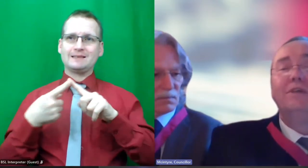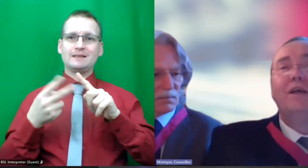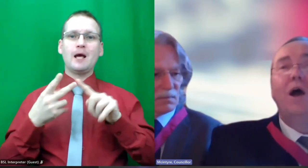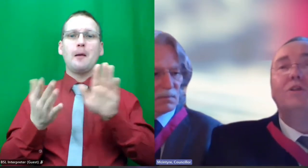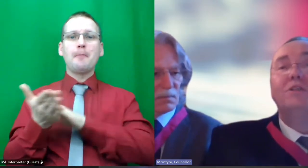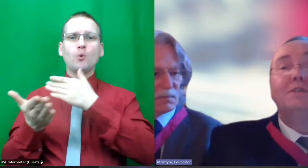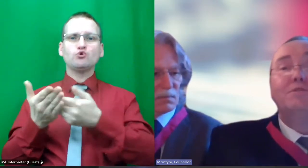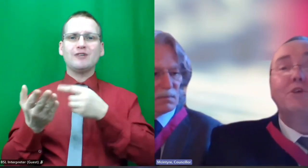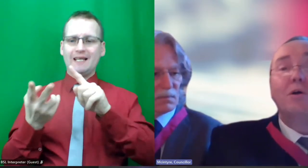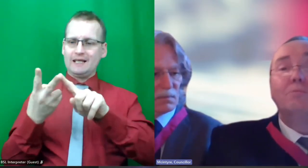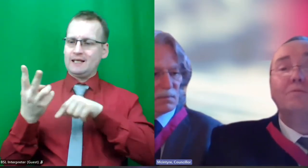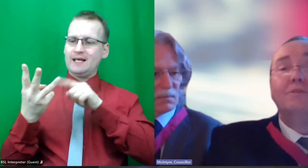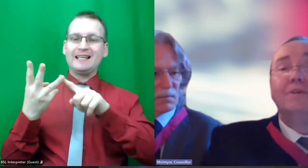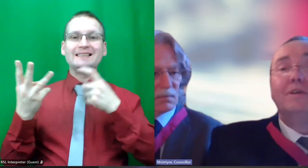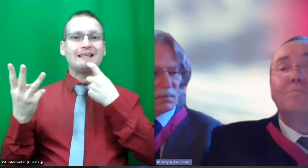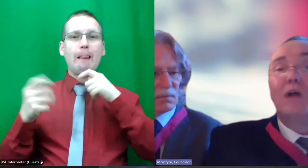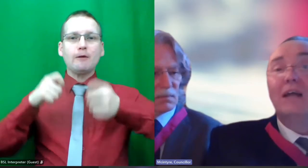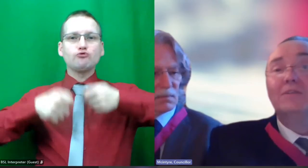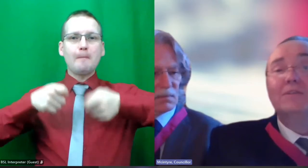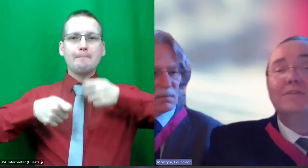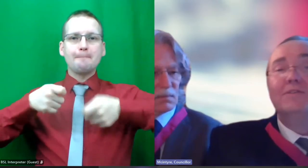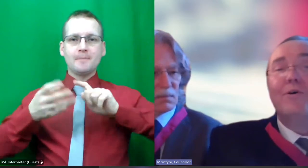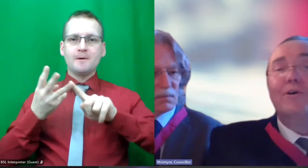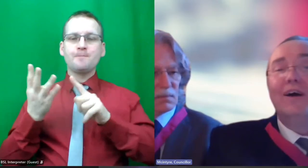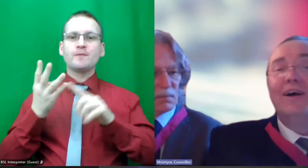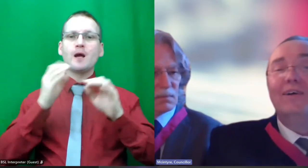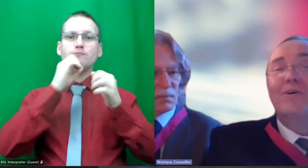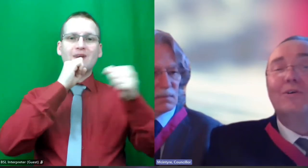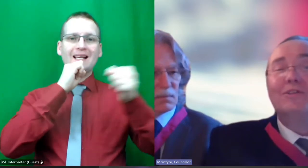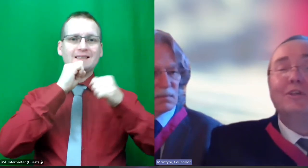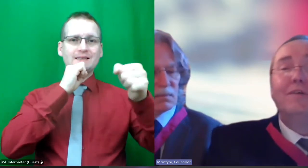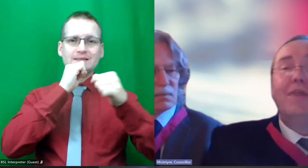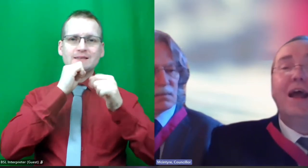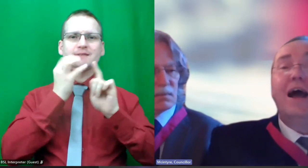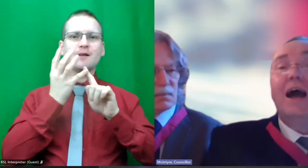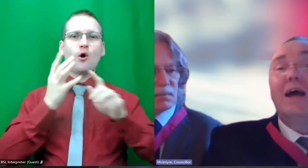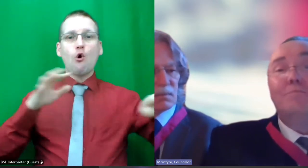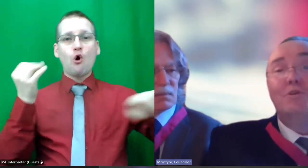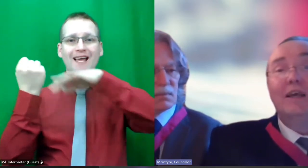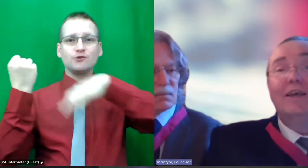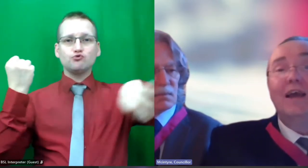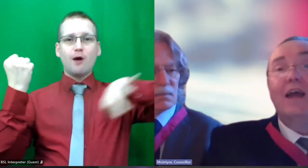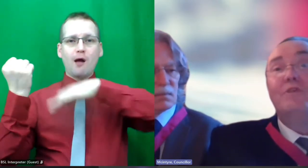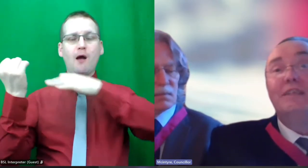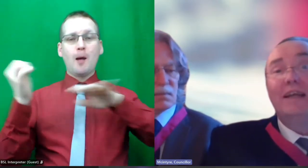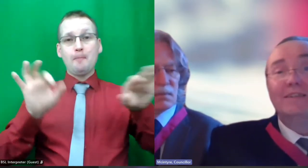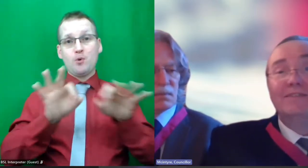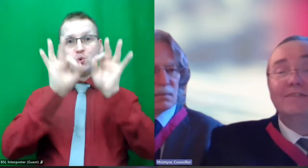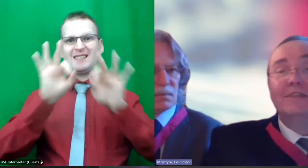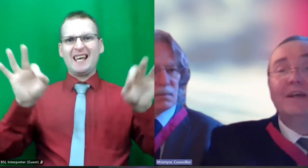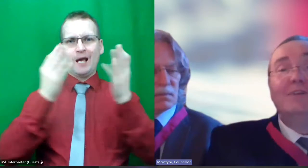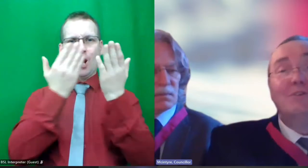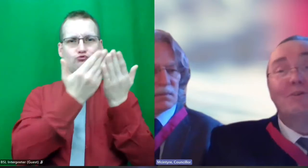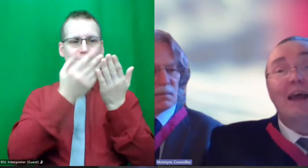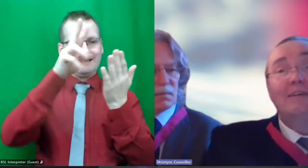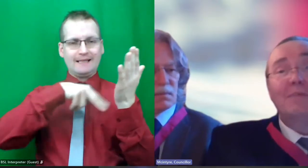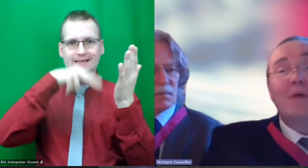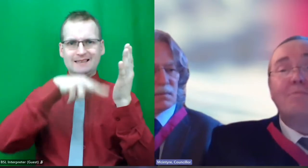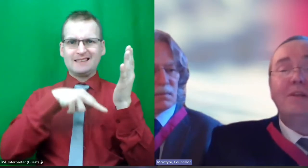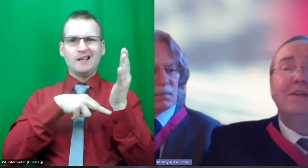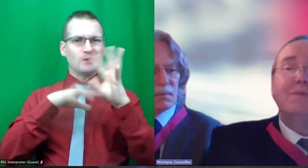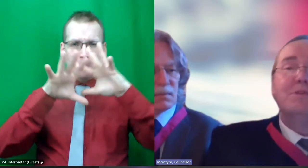reading, steel drum, brass orchestra, music and readings. So